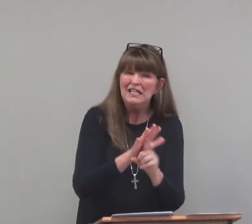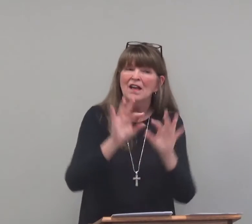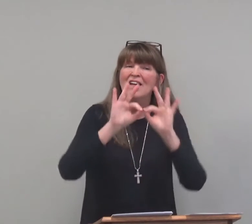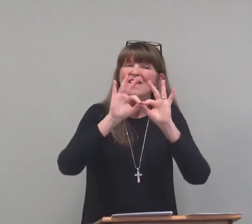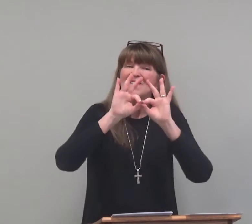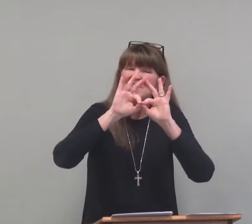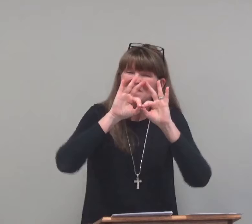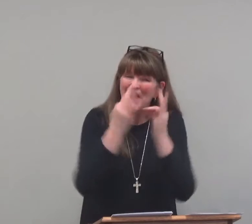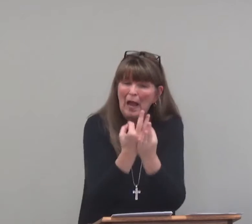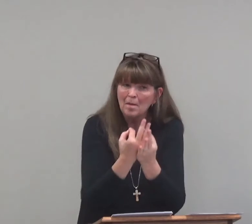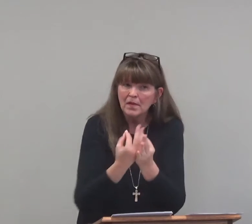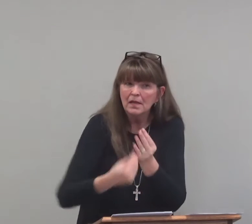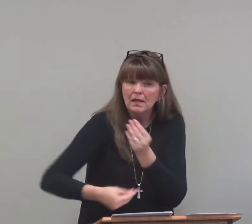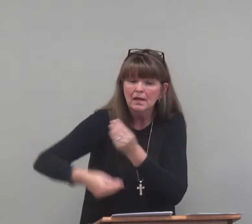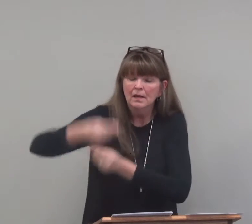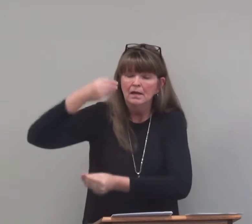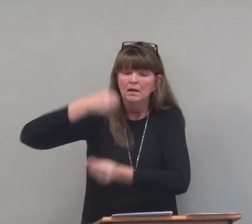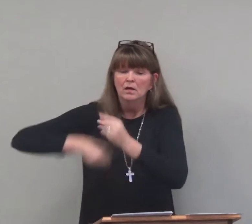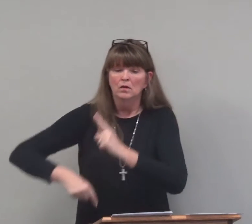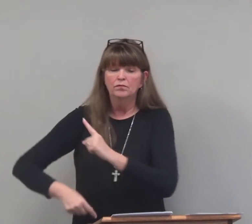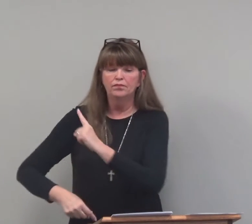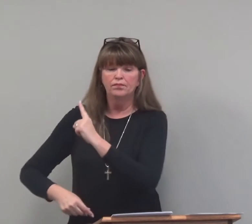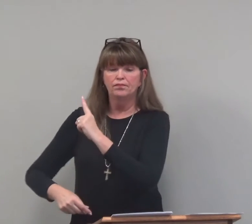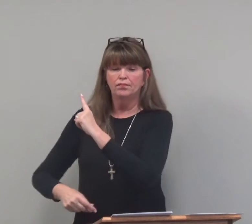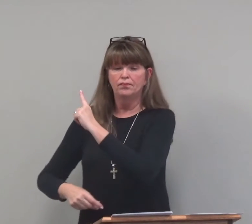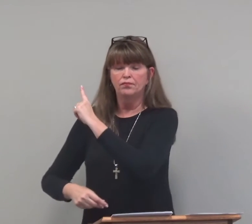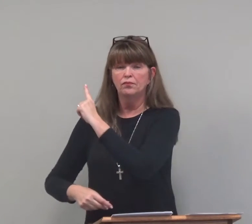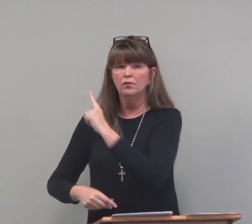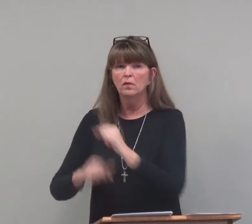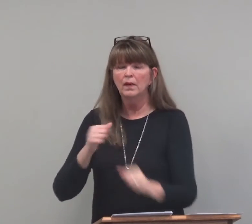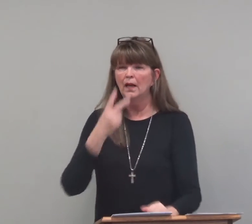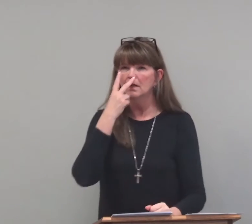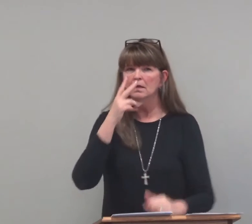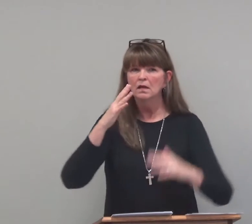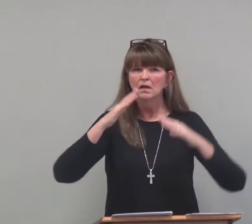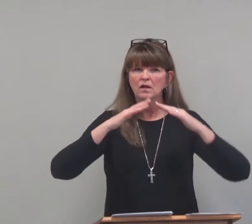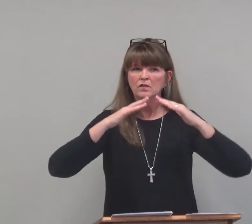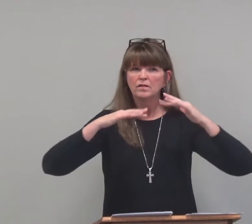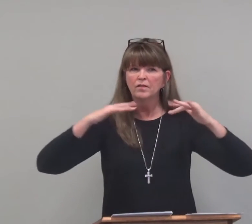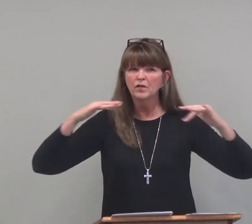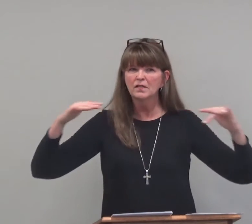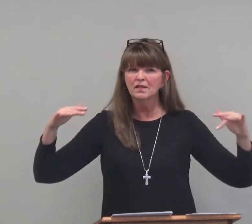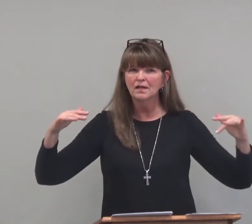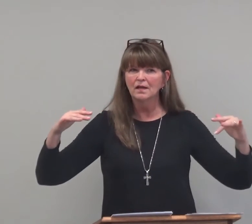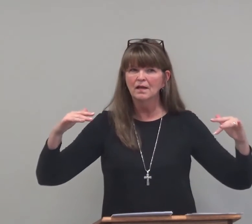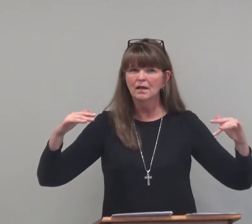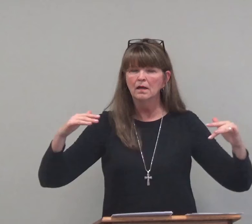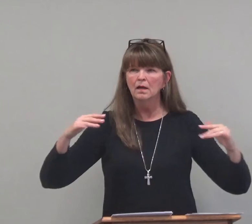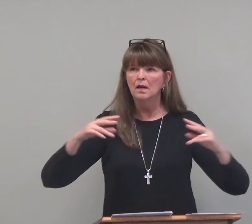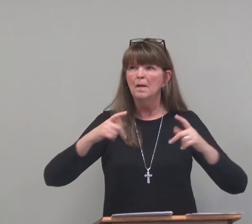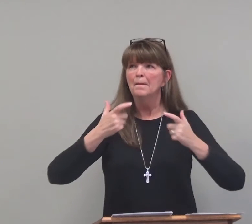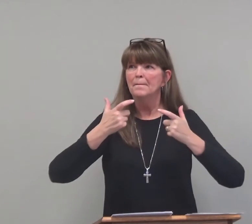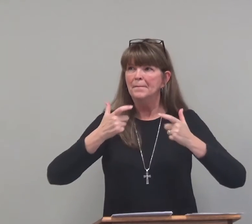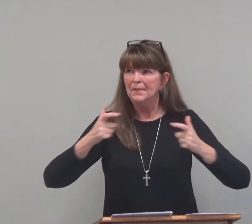the Messiah, if we look at his family, if we trace it all the way back, we see a great deal of